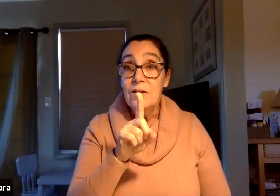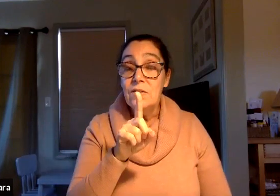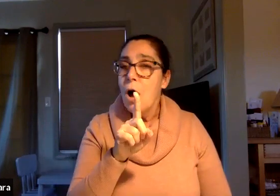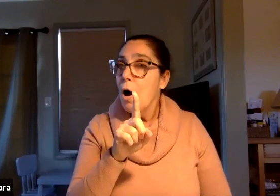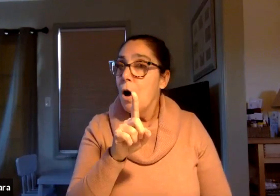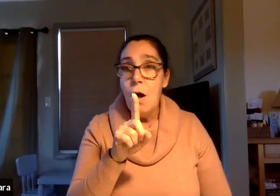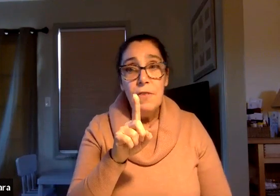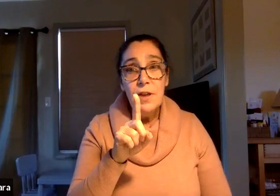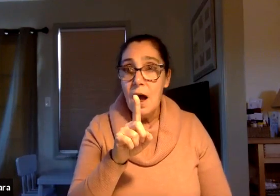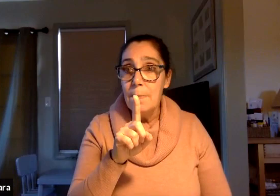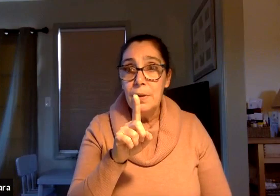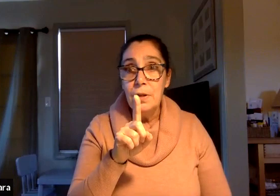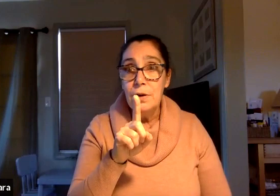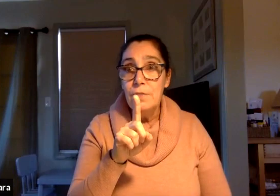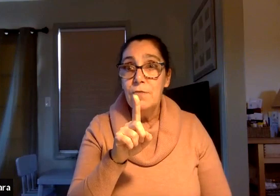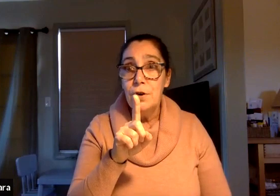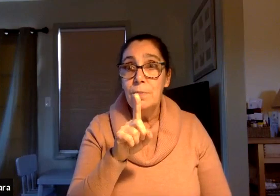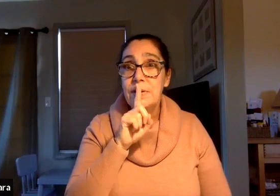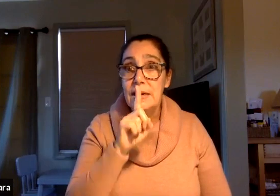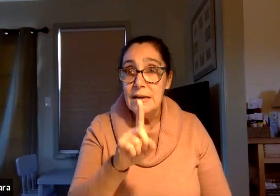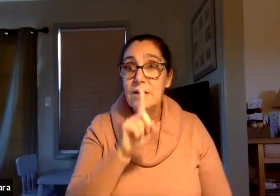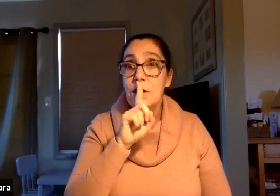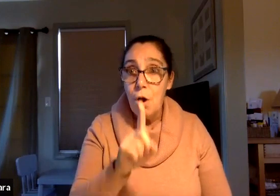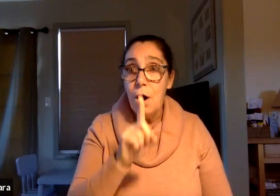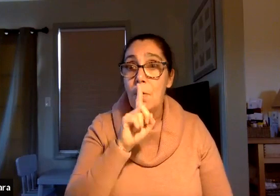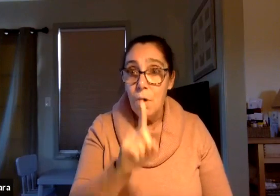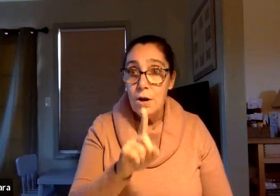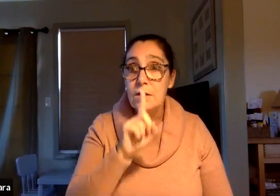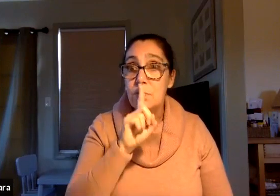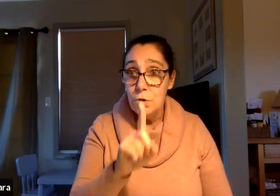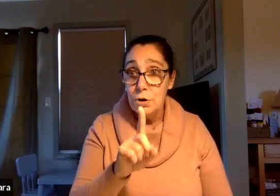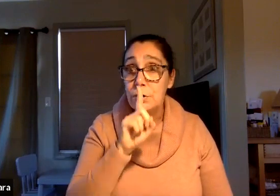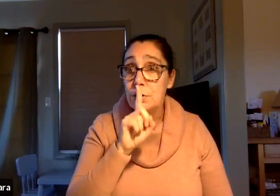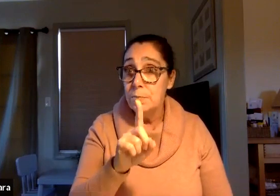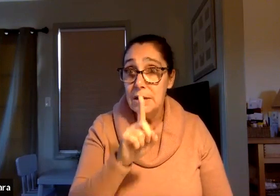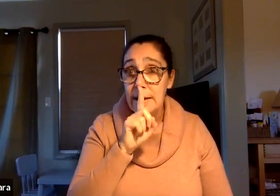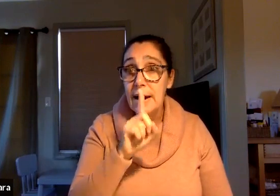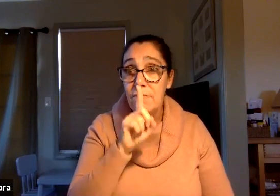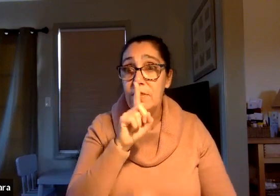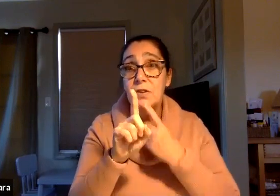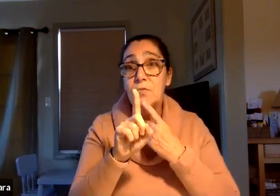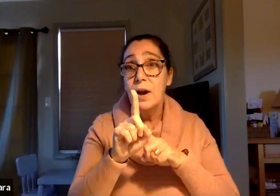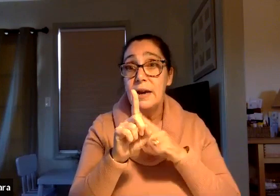is. All the copular verbs is, are, was, were, to be, everything's right